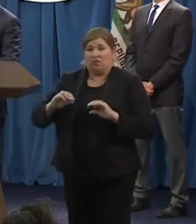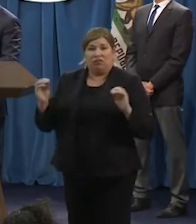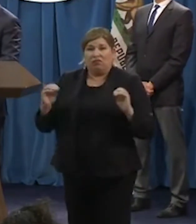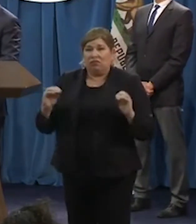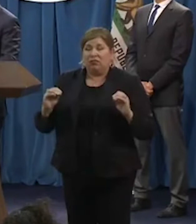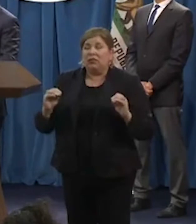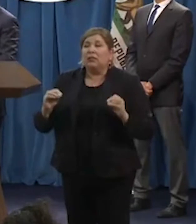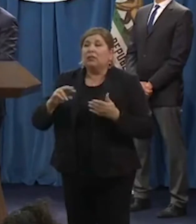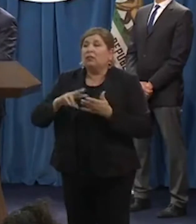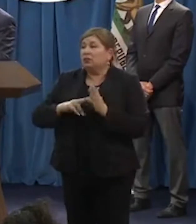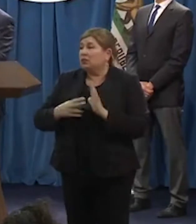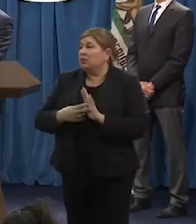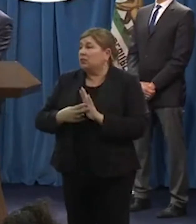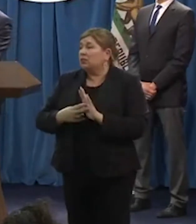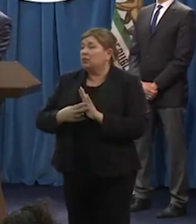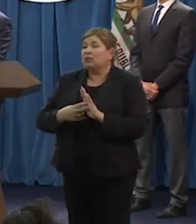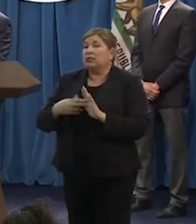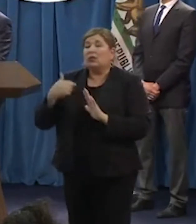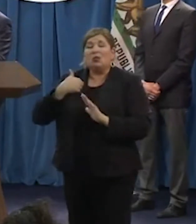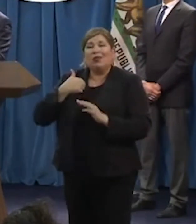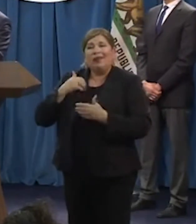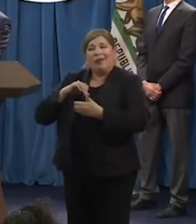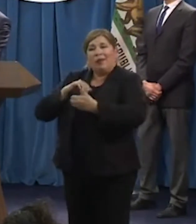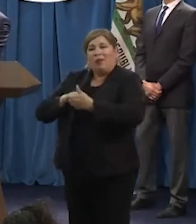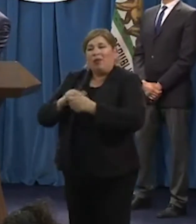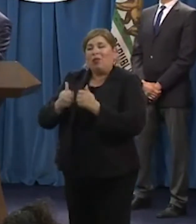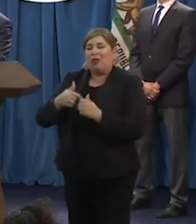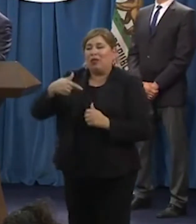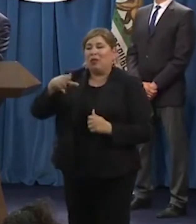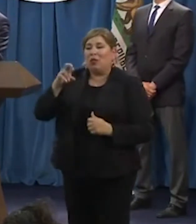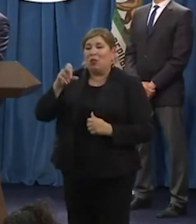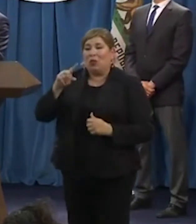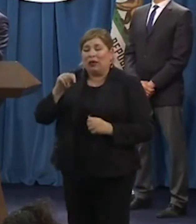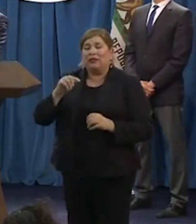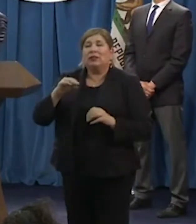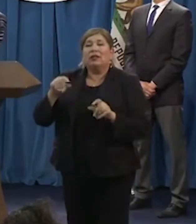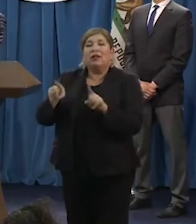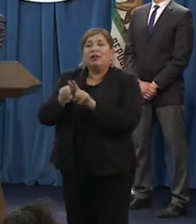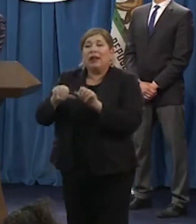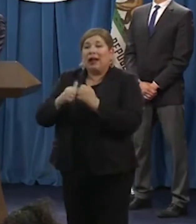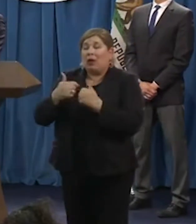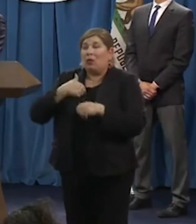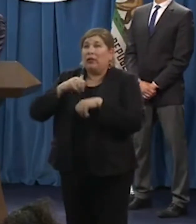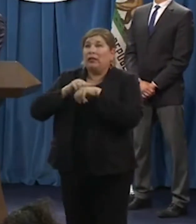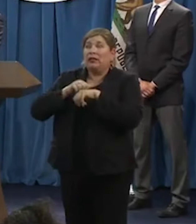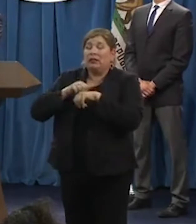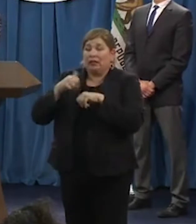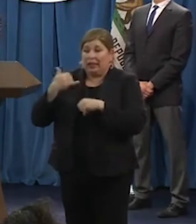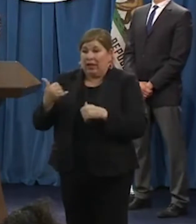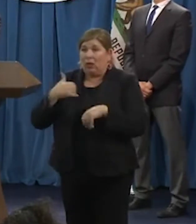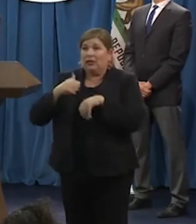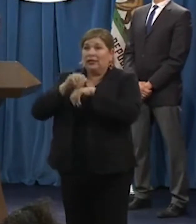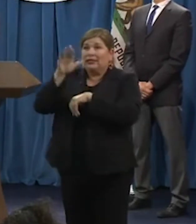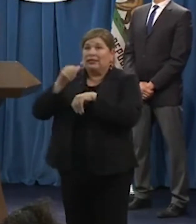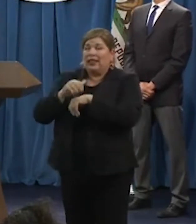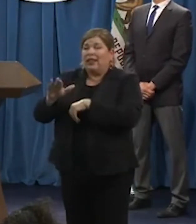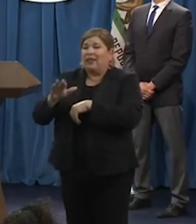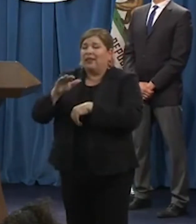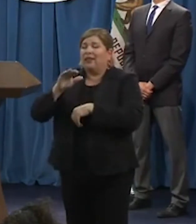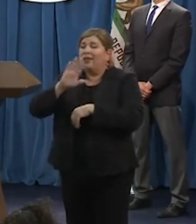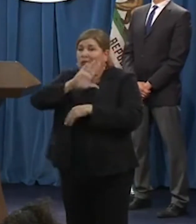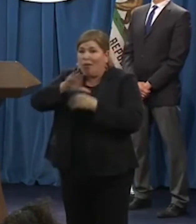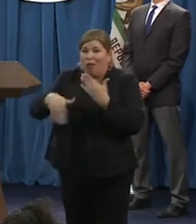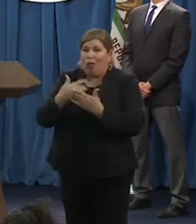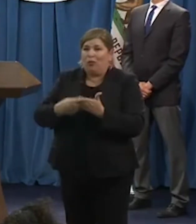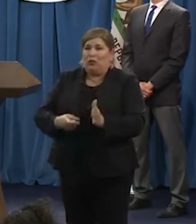currently, because of the partnership with Quest and the nature of how we're distributing all of the ingredients, not just the traditional